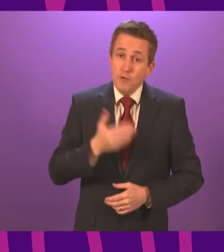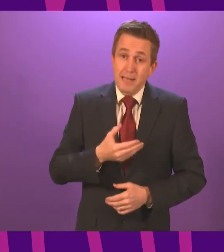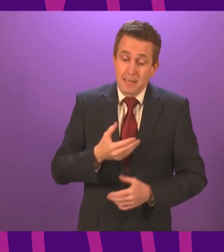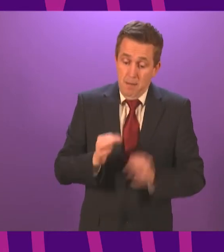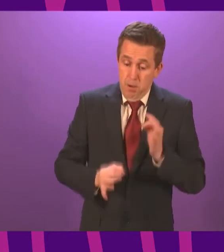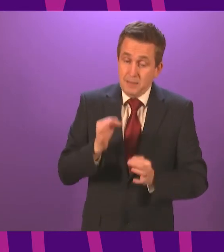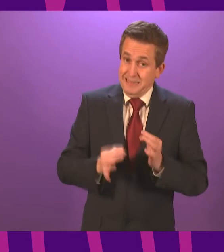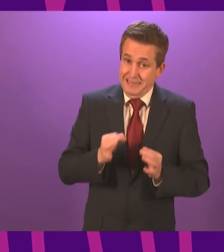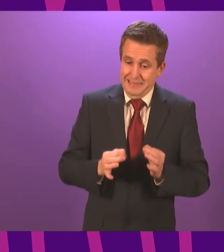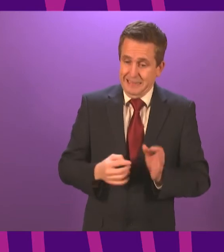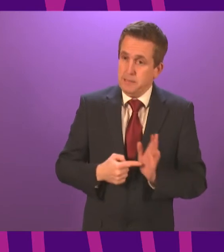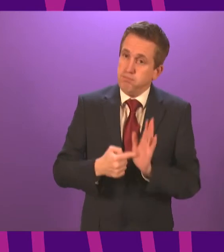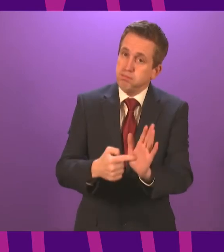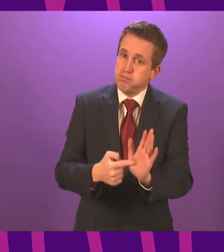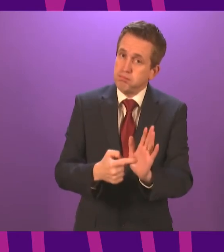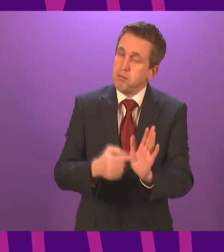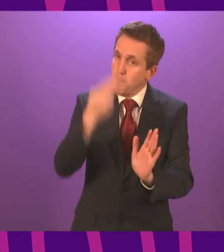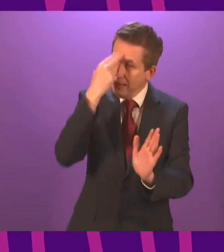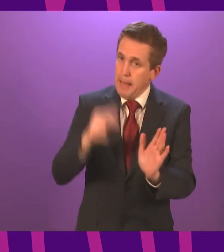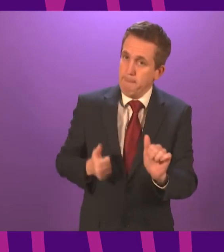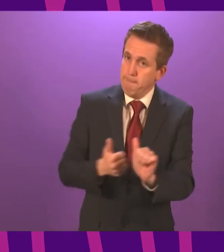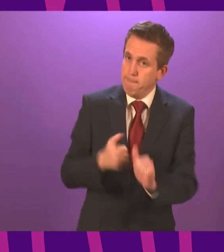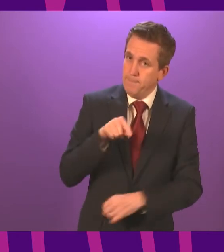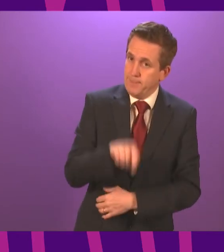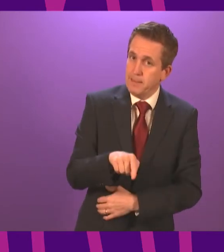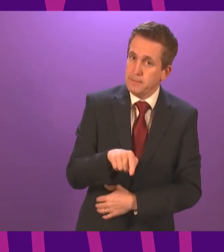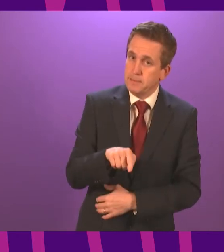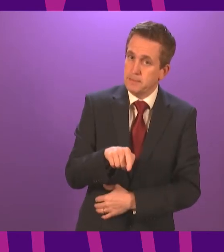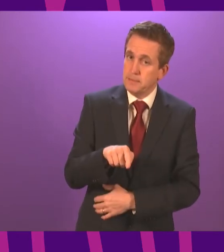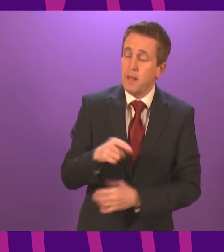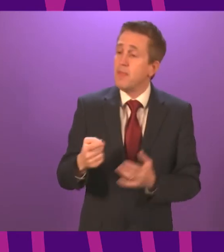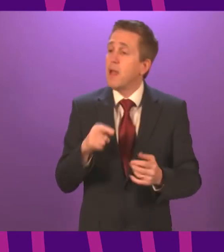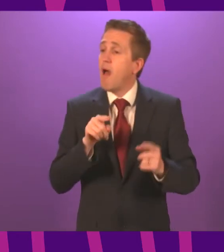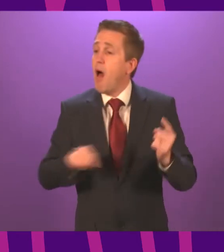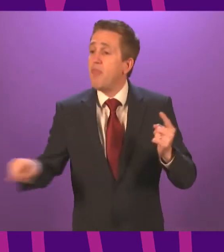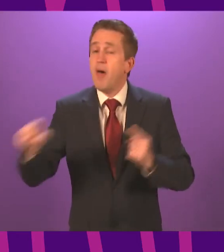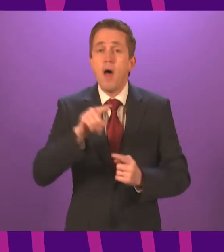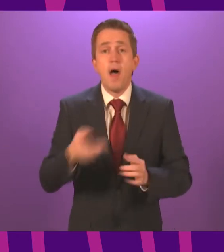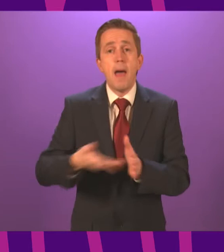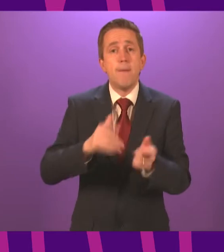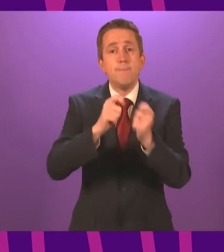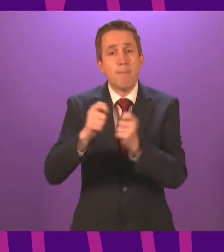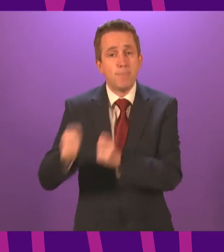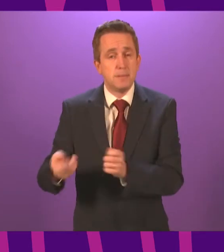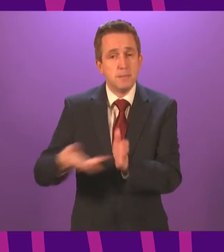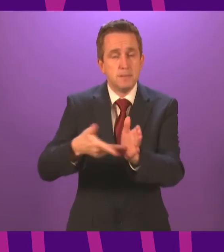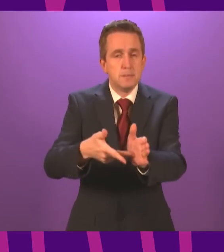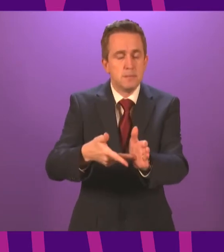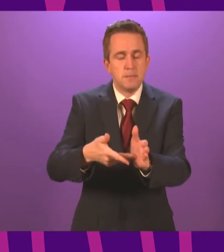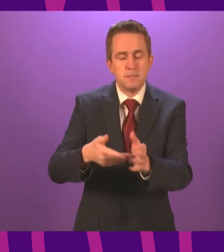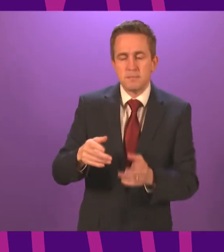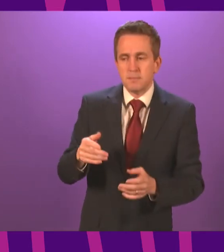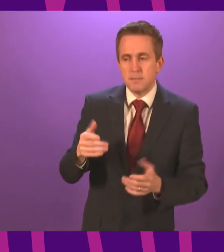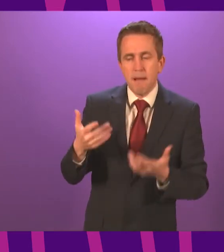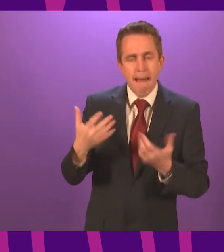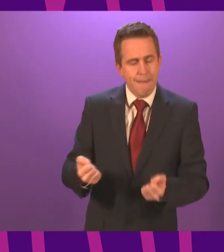and I move that amendment in my name. I want to say something about the other amendments as well. Both of them have serious